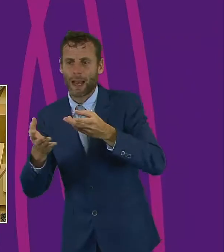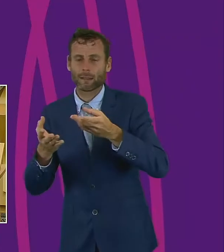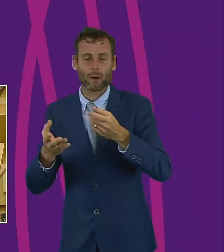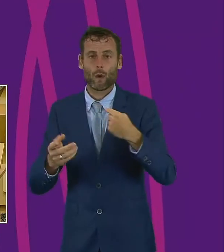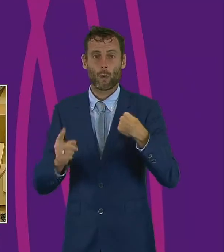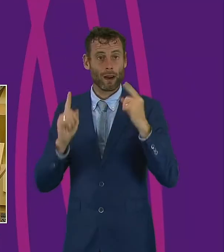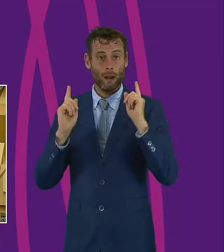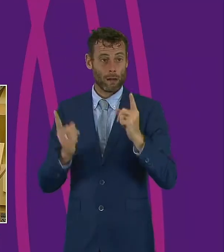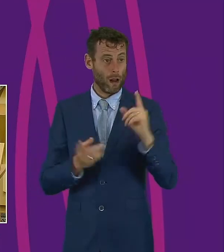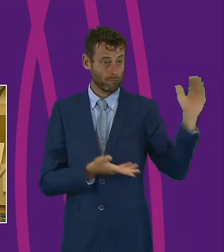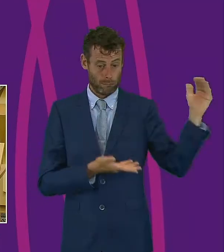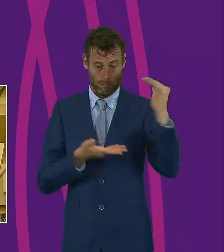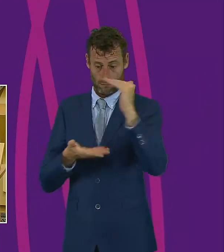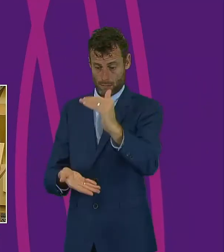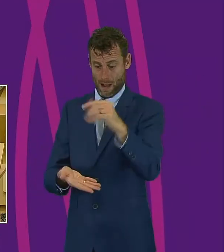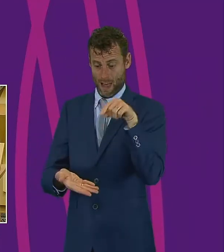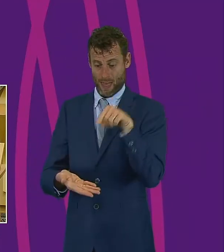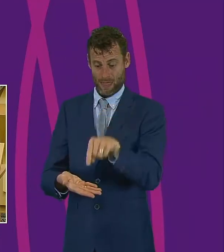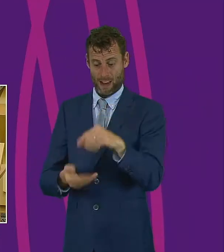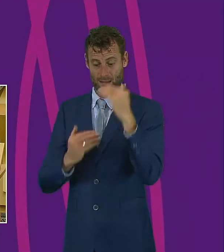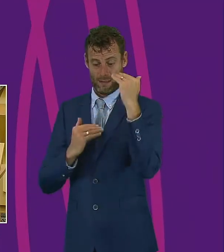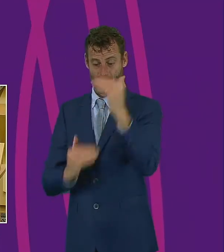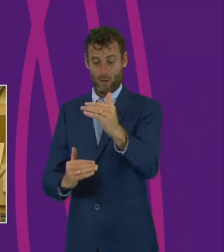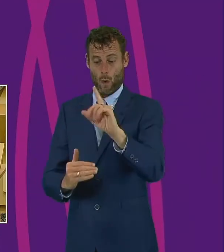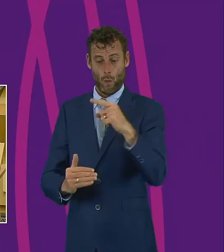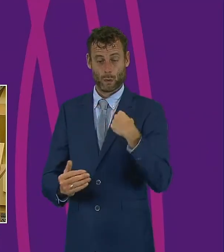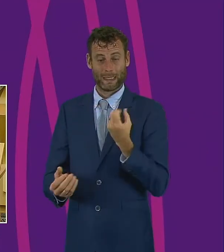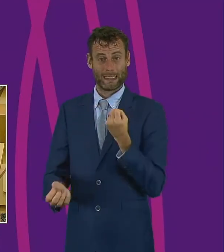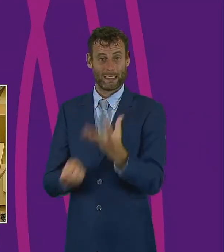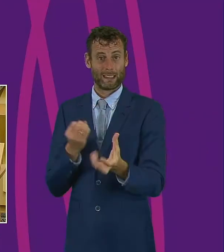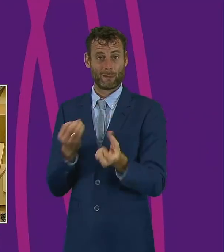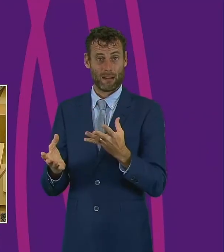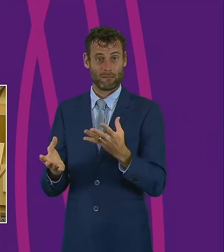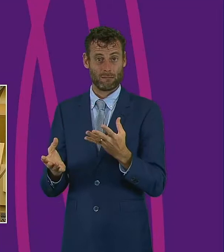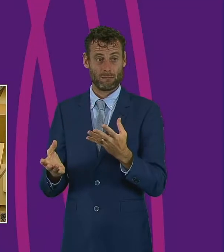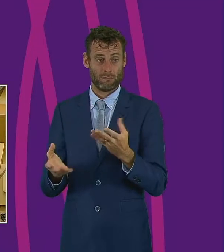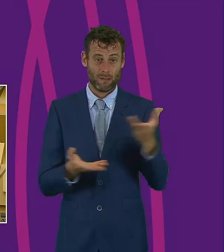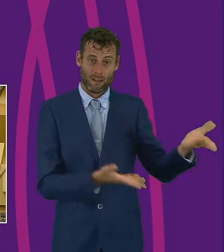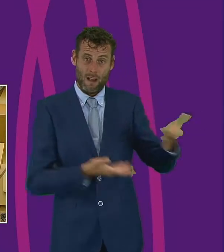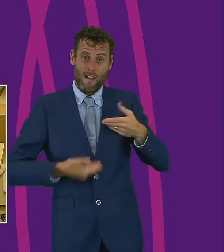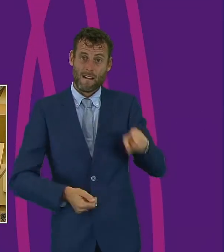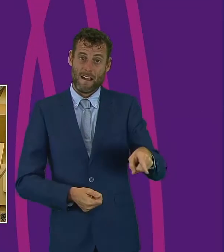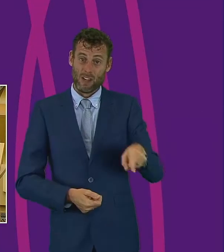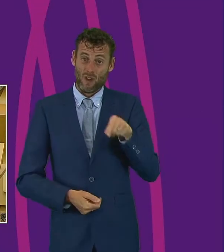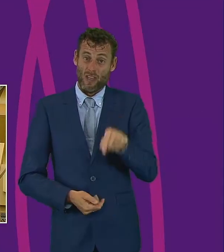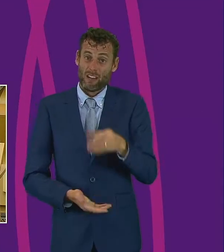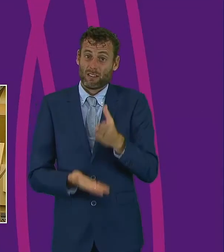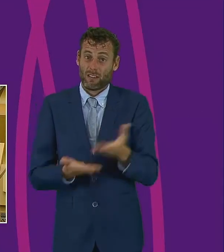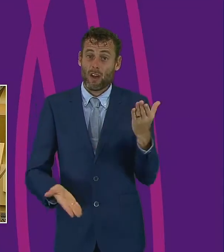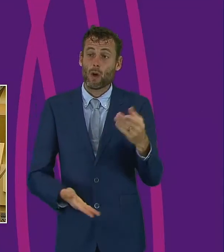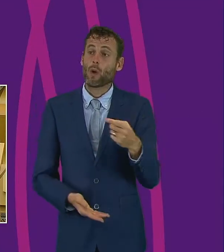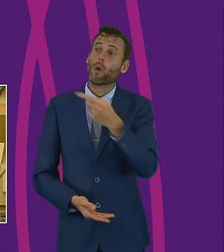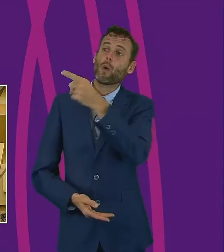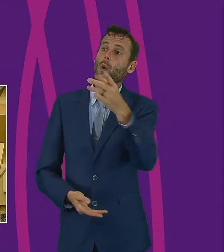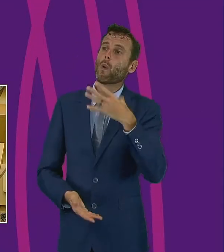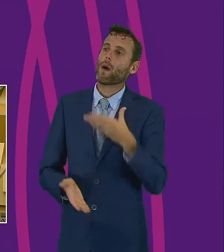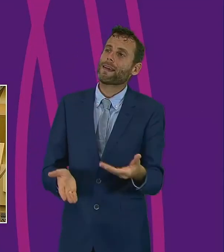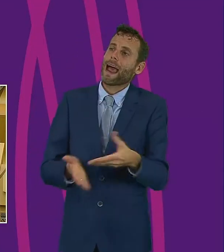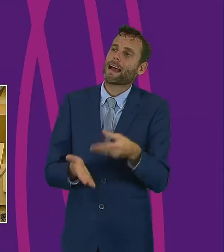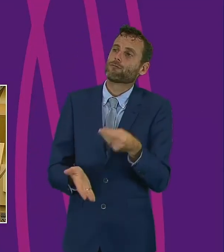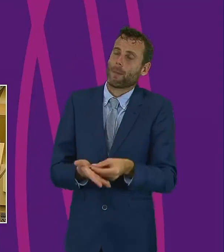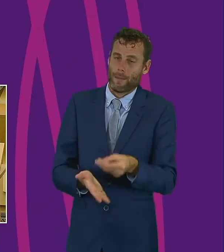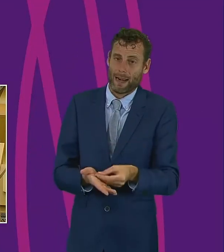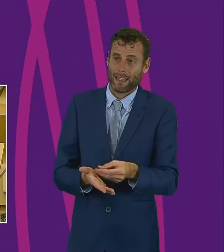to meet that. So that, I'm afraid, is a hard fact. And I hope that those who rightly are calling for more money to be made available